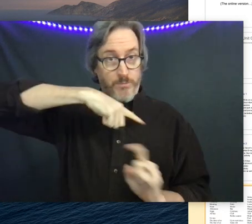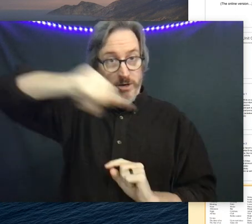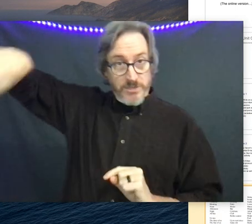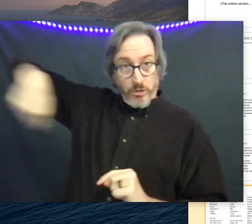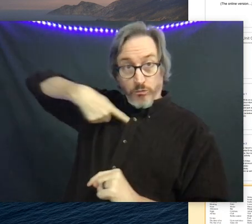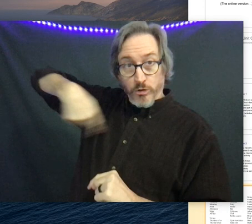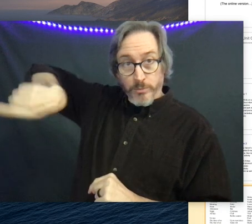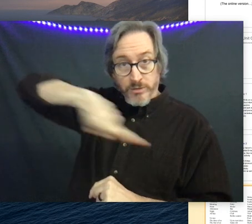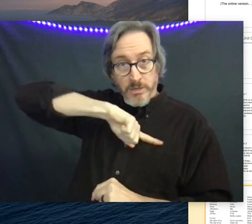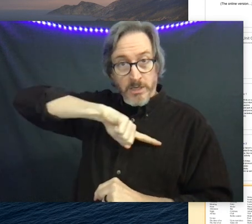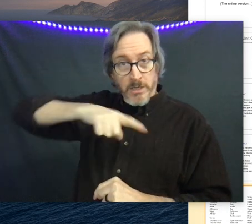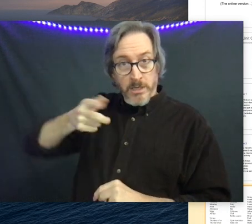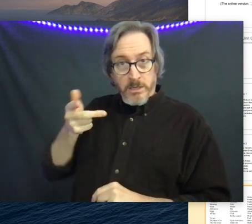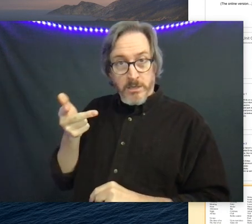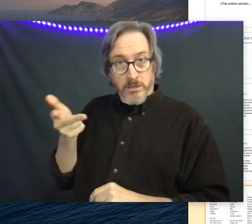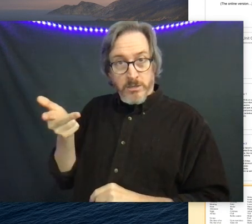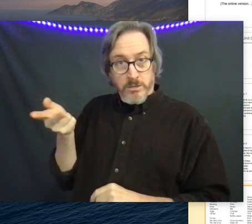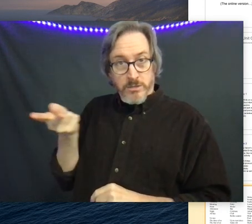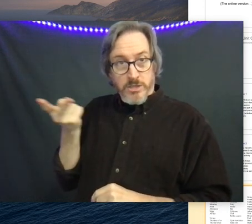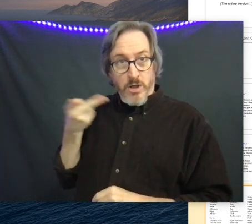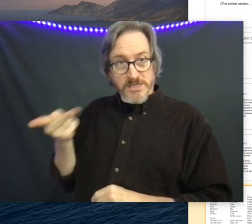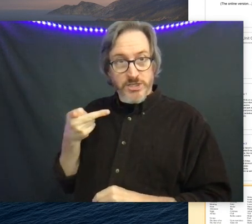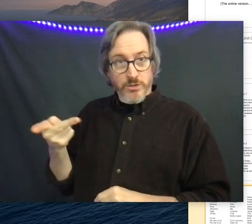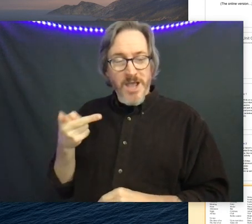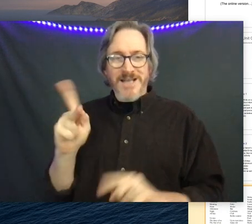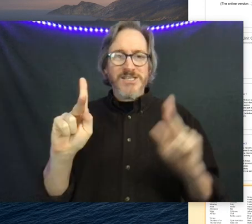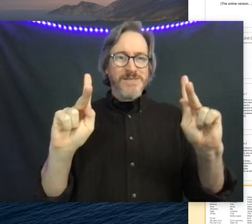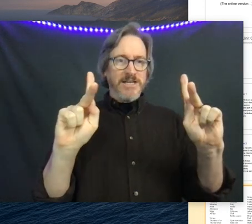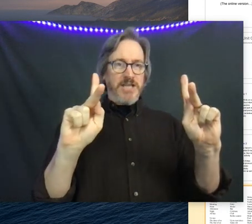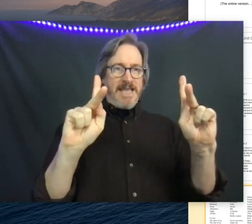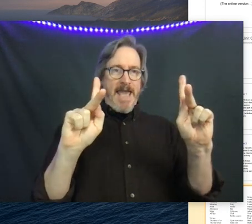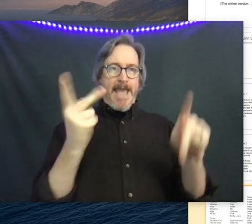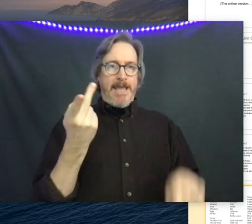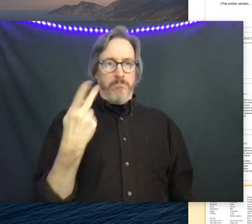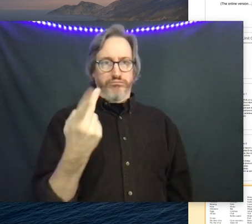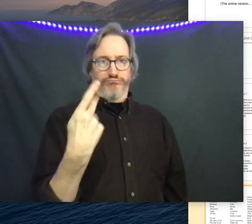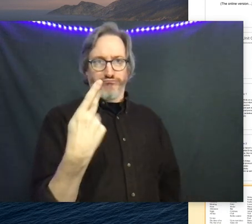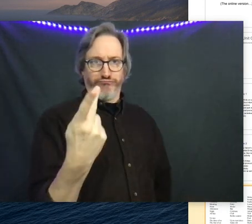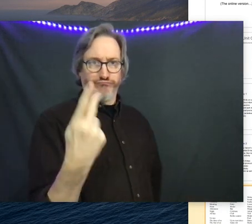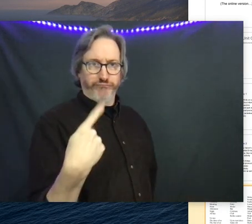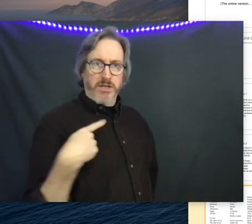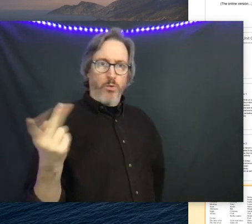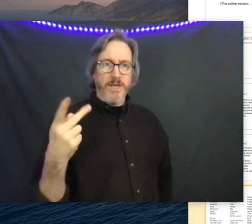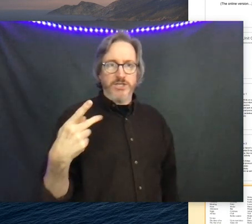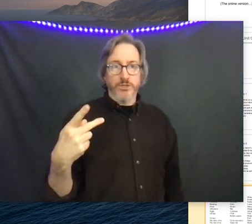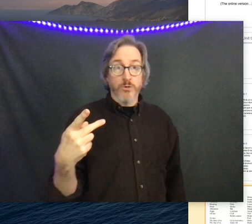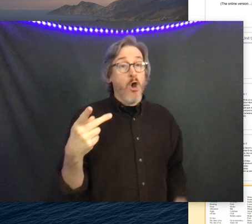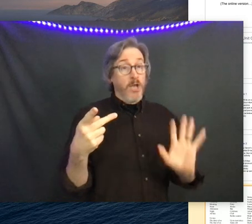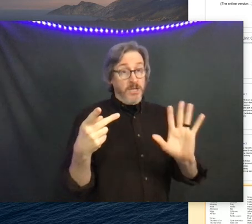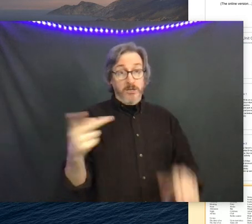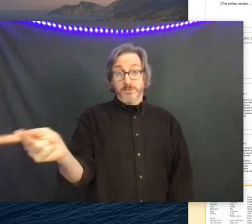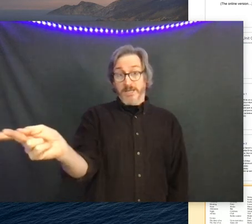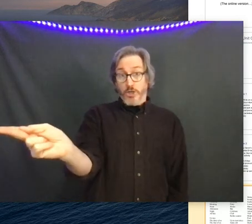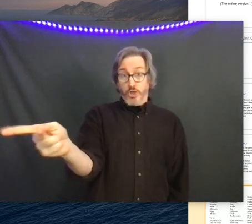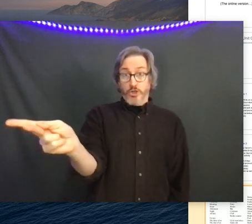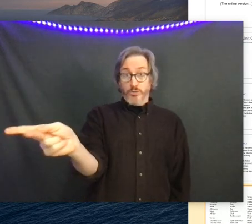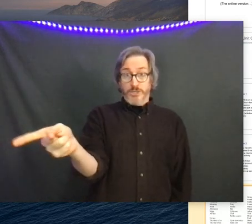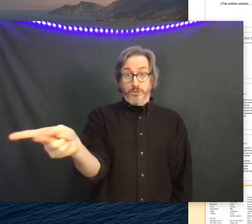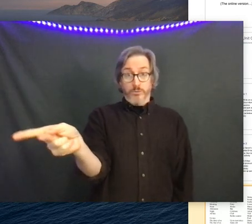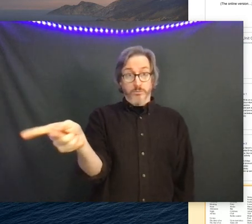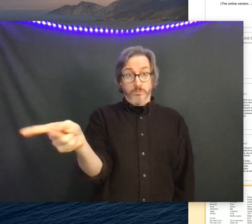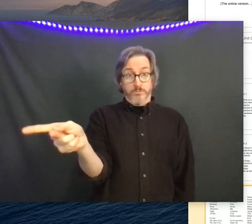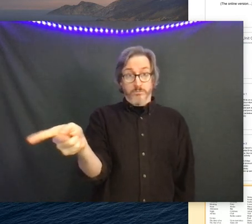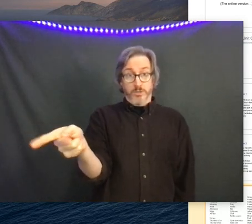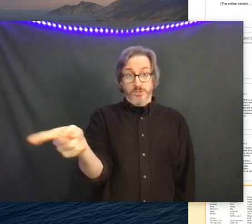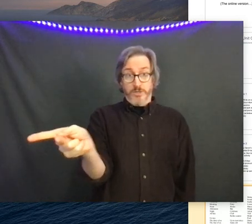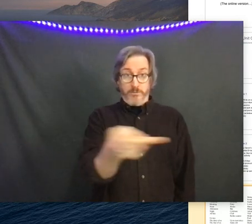you point to the group. Us two is actually a K. We two can also be you